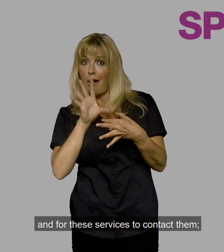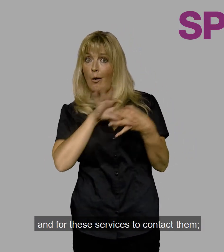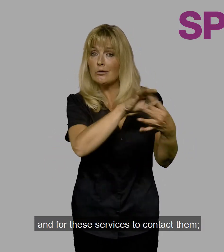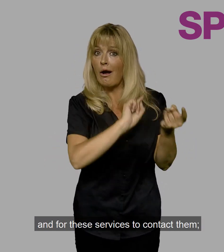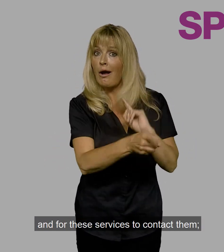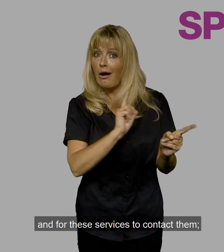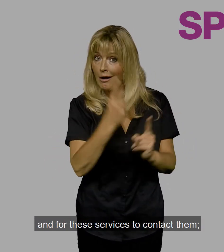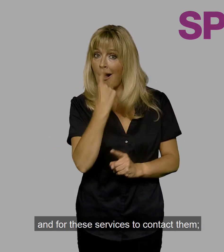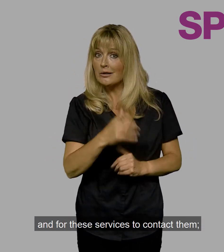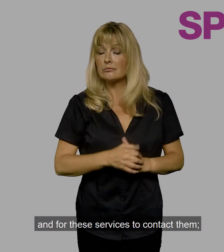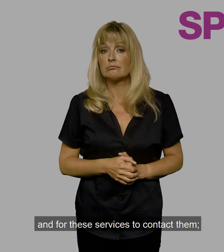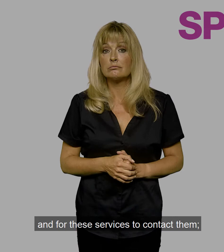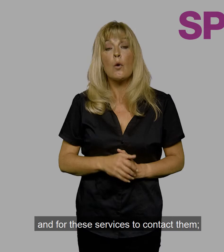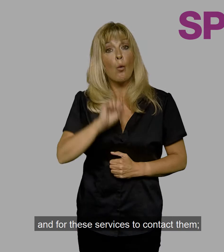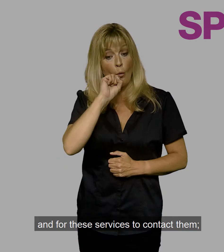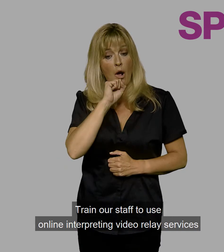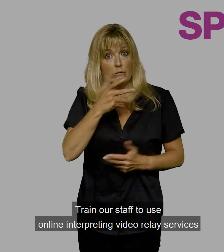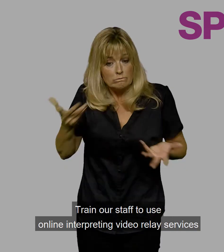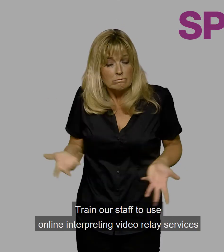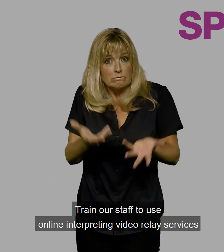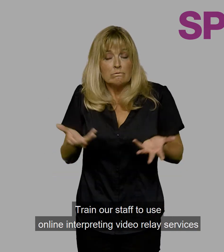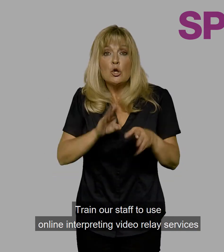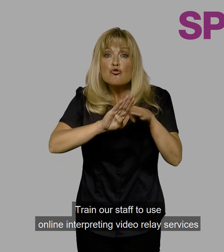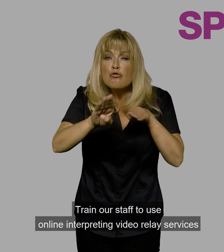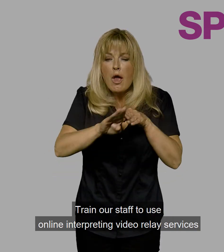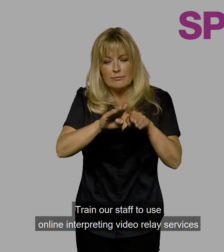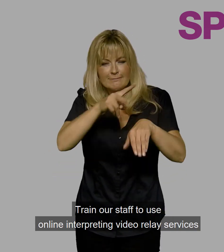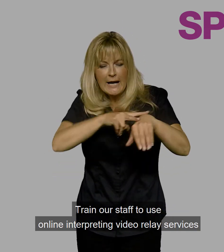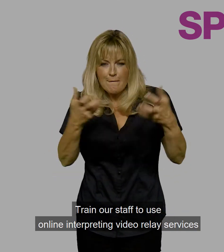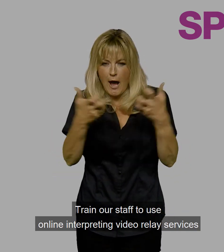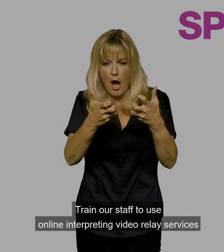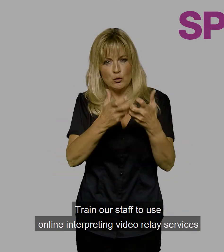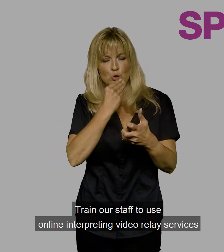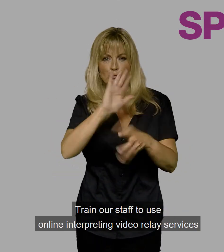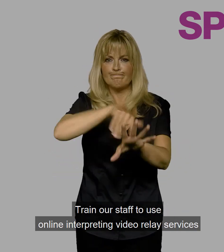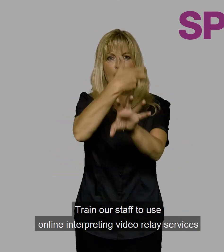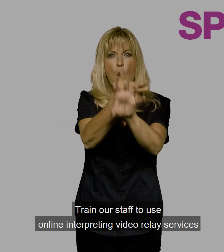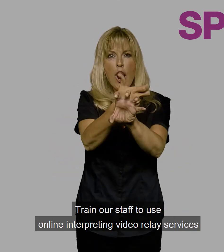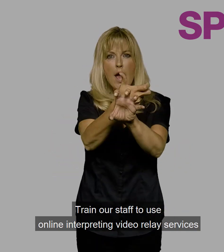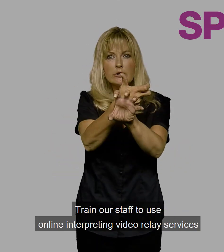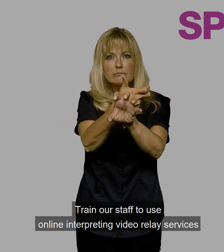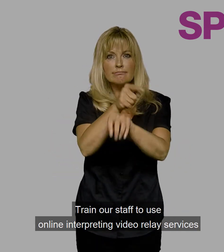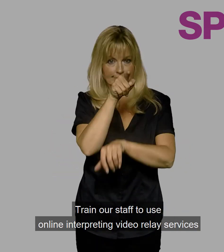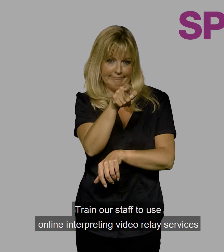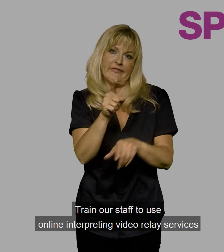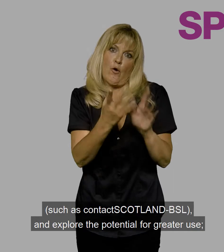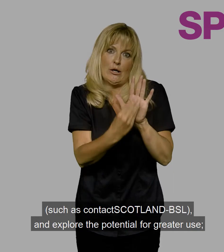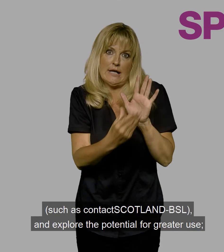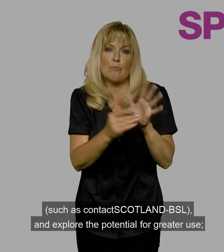to contact them. Train our staff to use online interpreting video relay services, such as